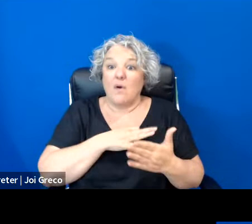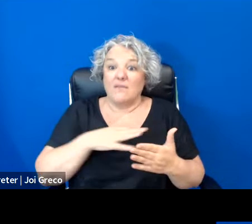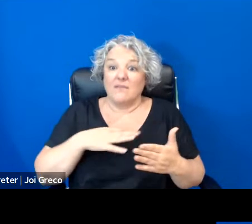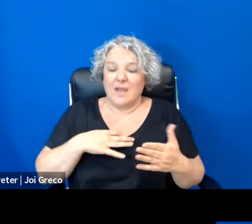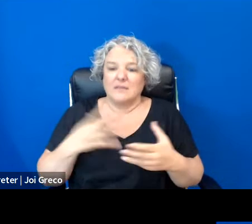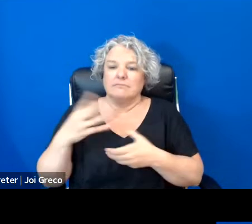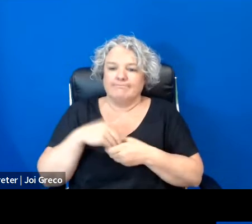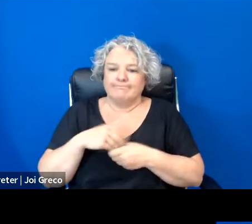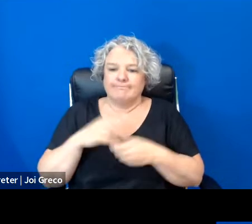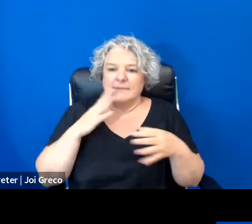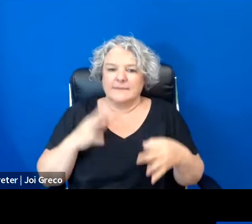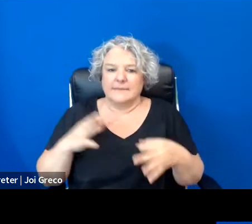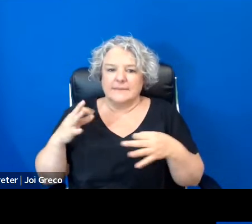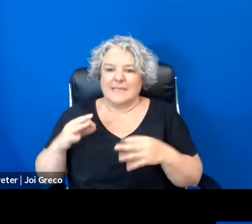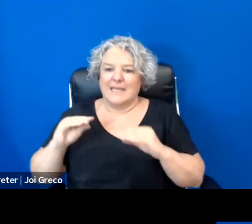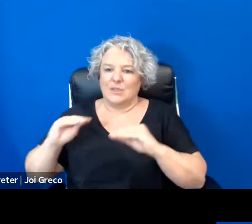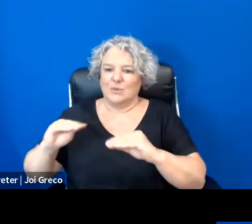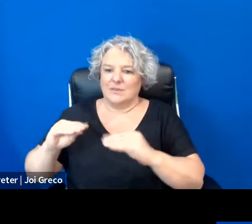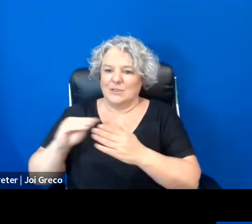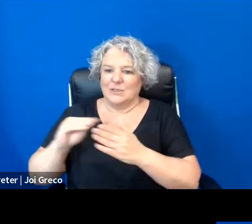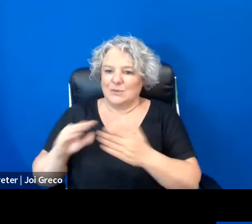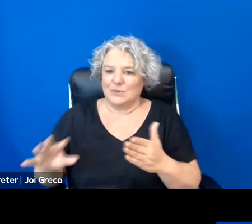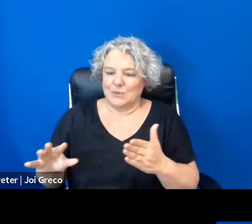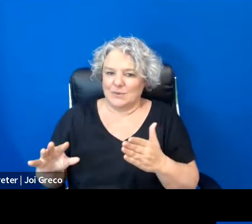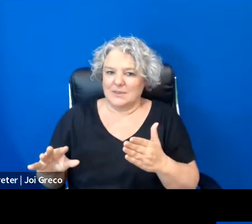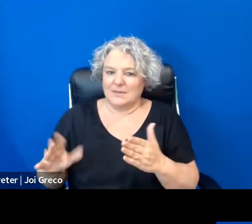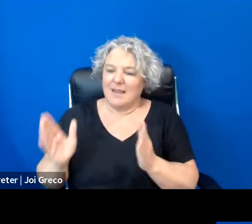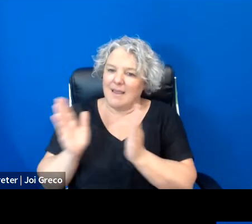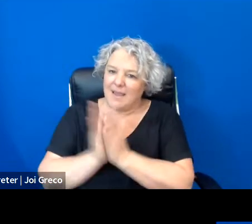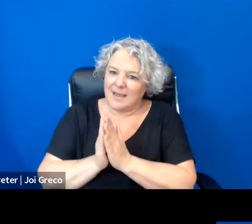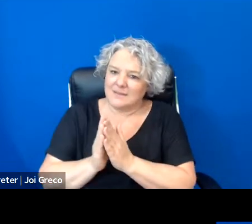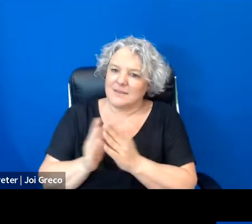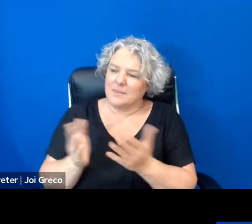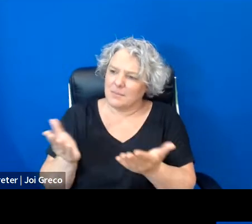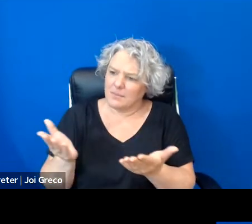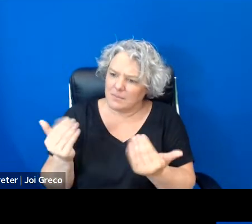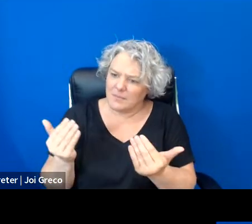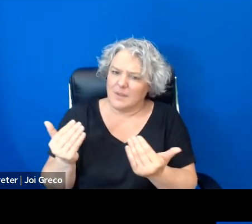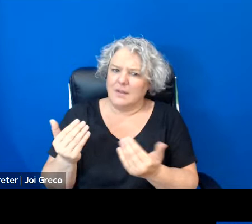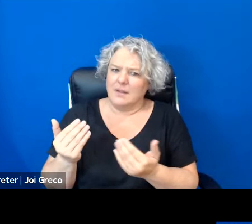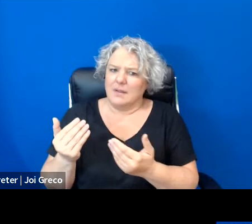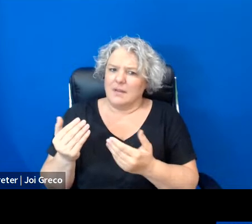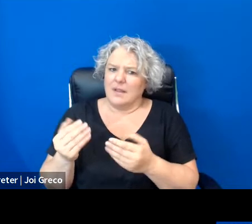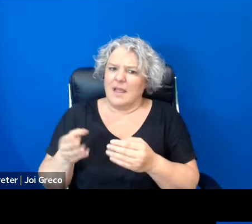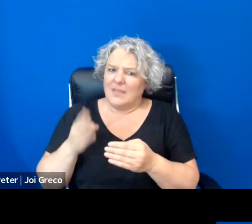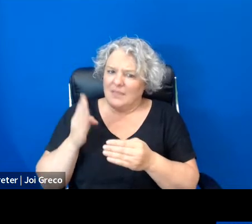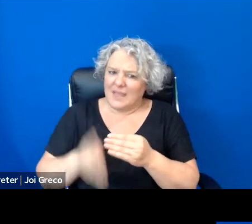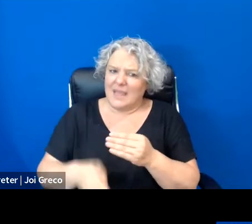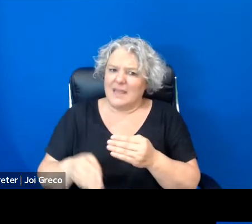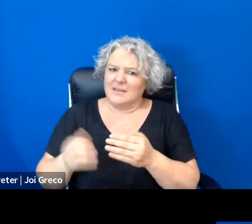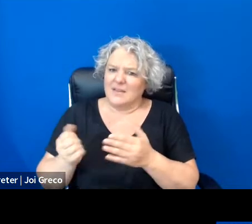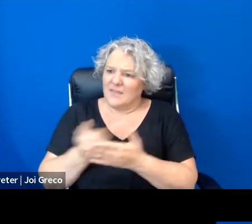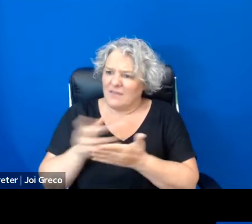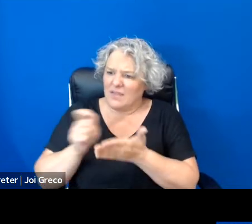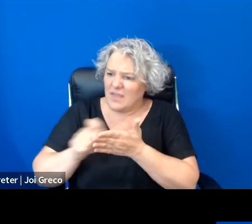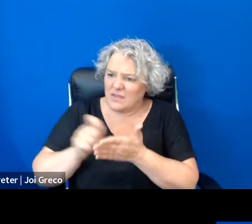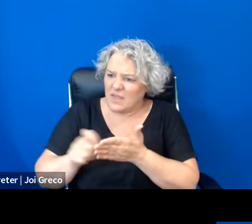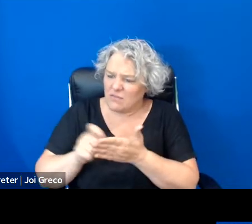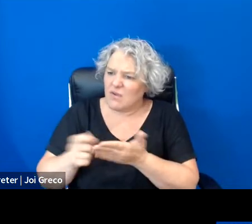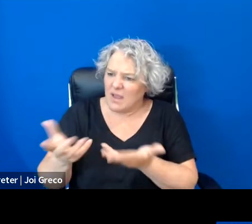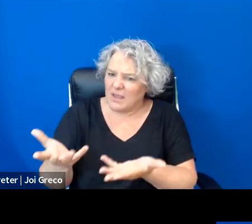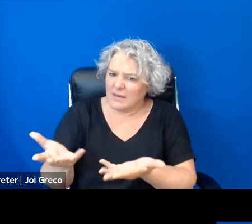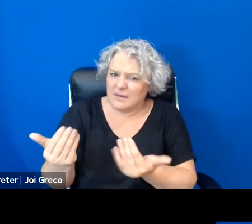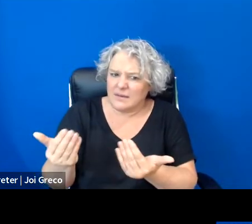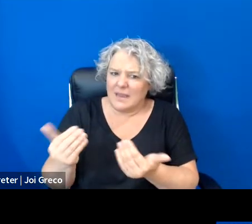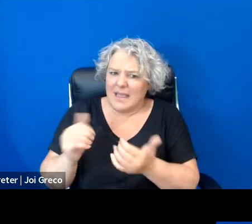of something that you teach your students to do. Ask them to have a piece at the end of everything they write about